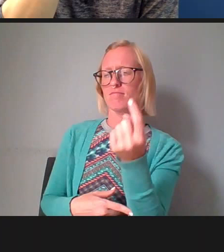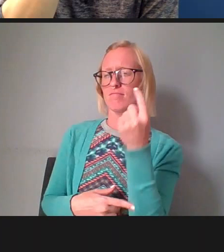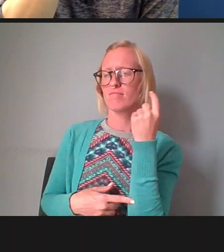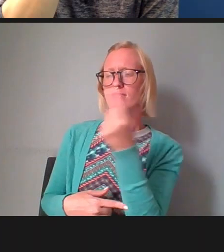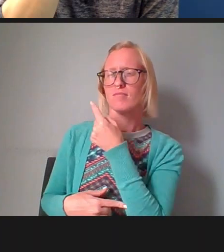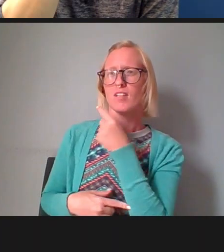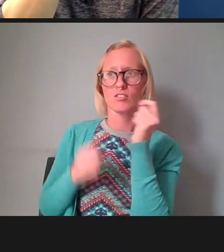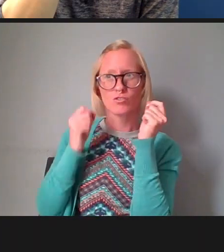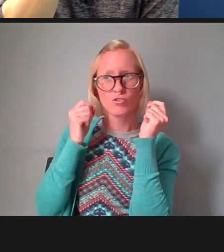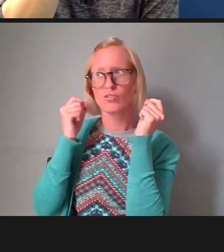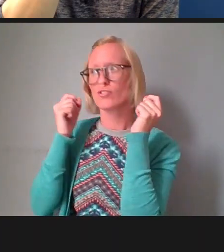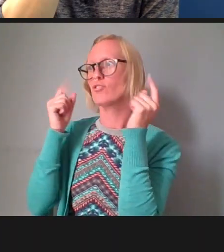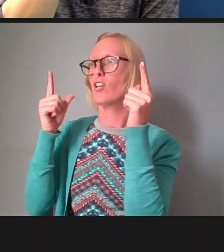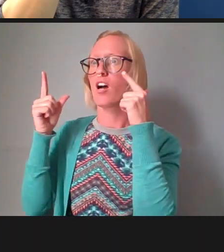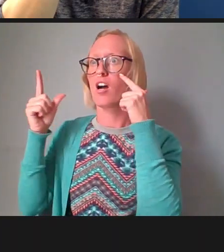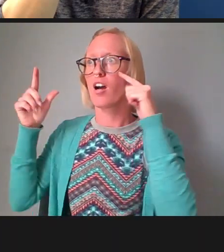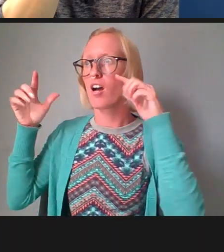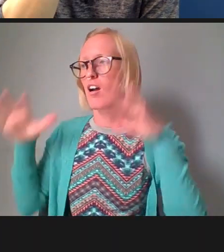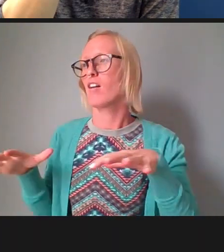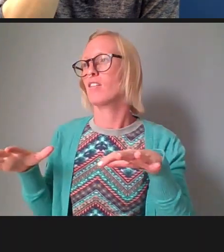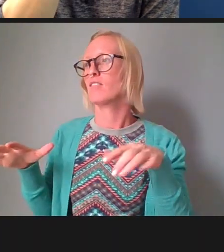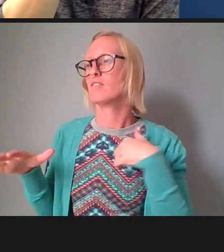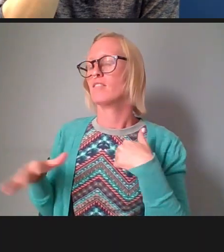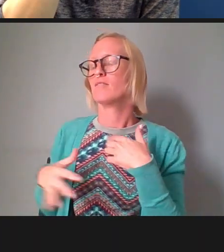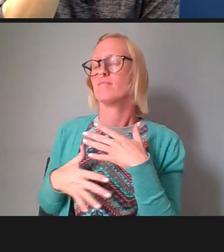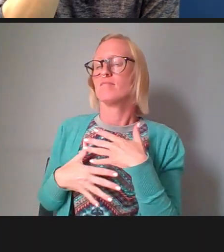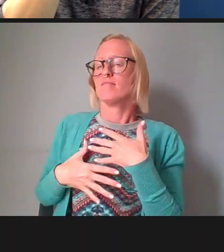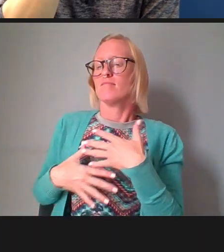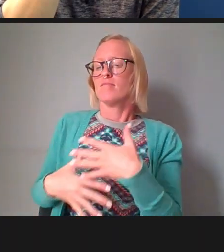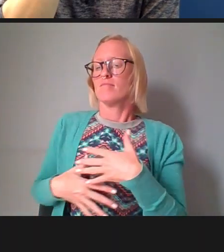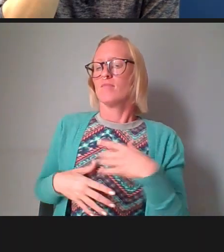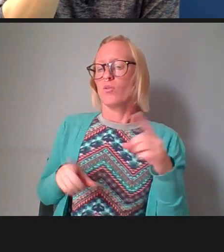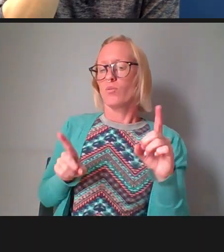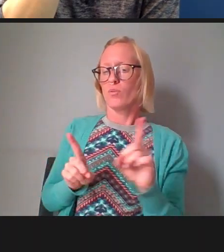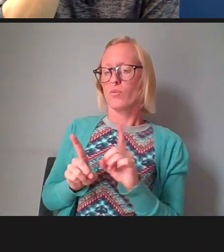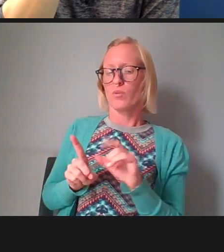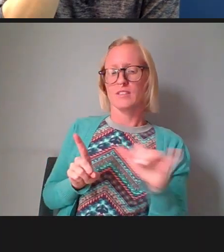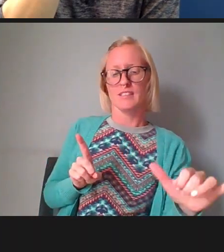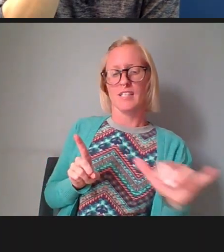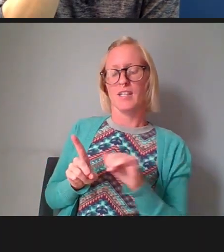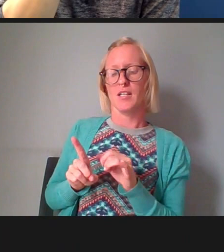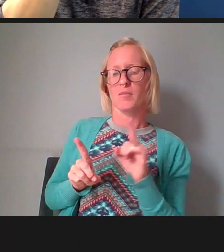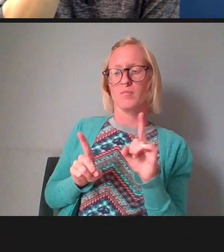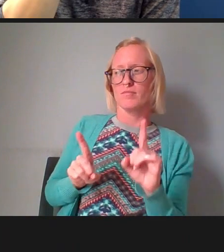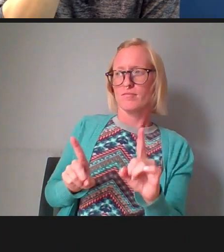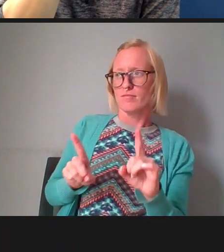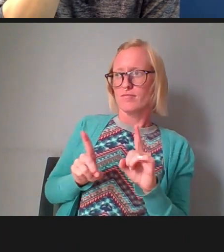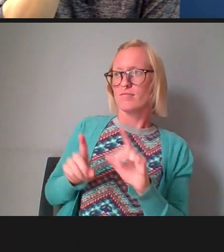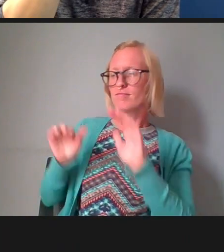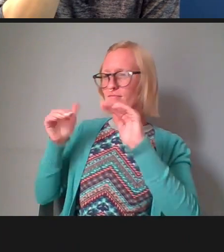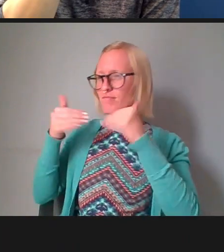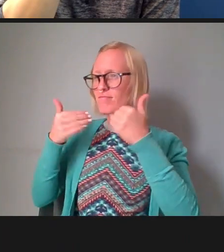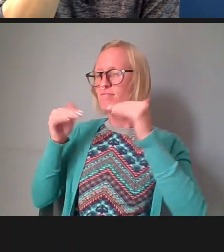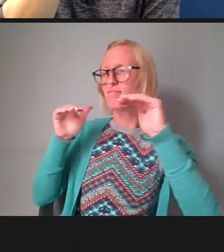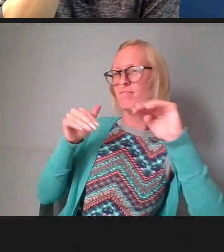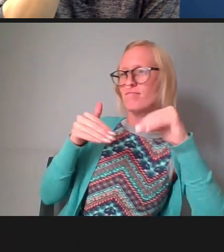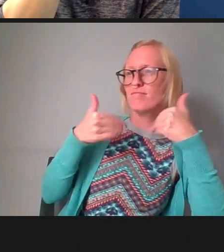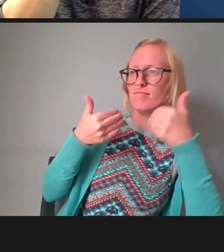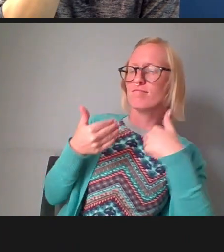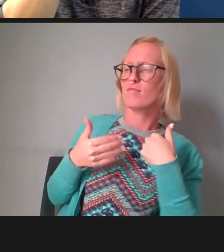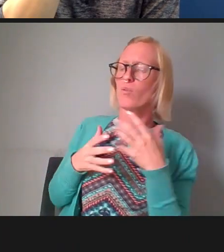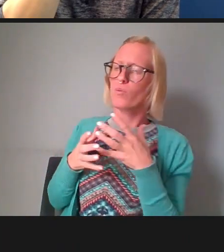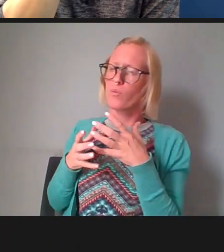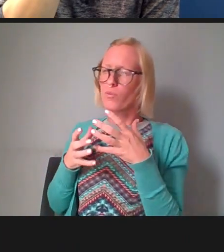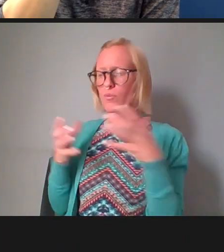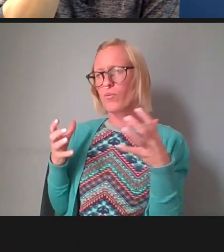at such cheery duplication. They breathed together, they grinned together, they were chunky and vital. They raised